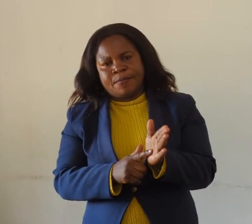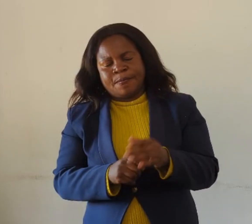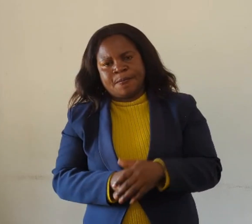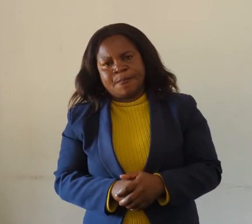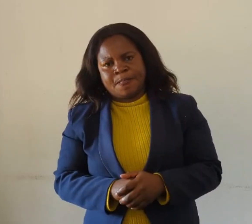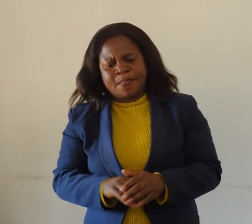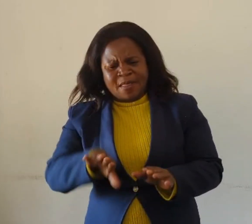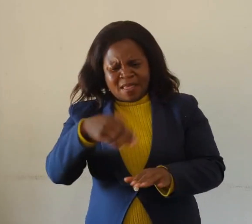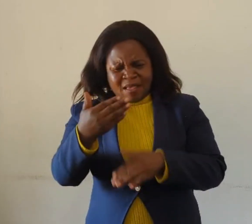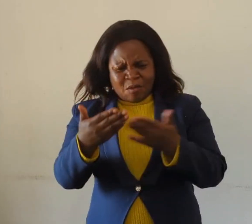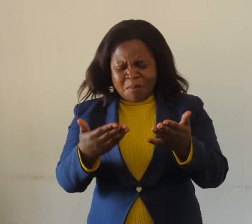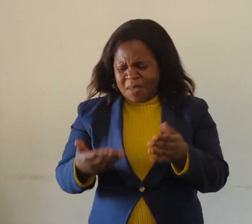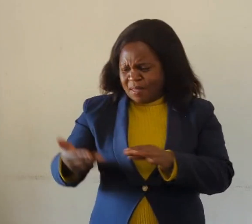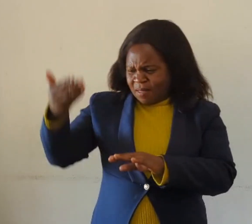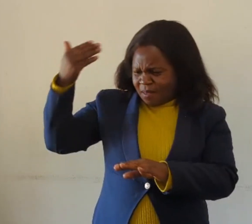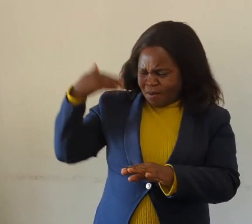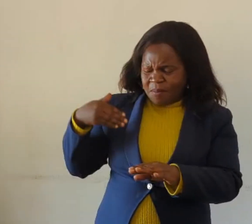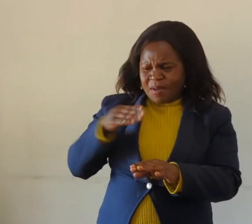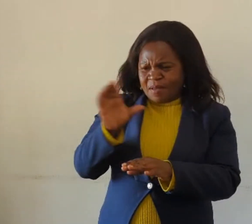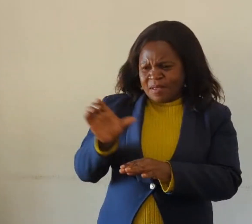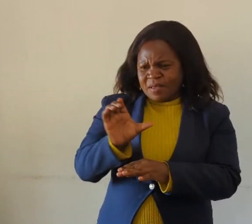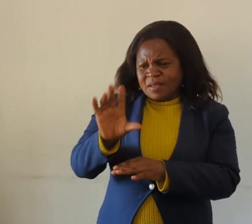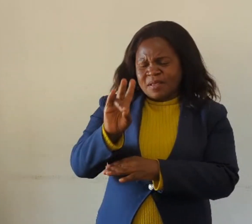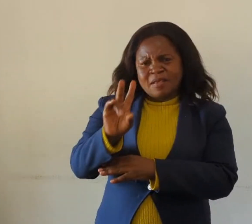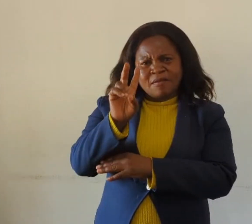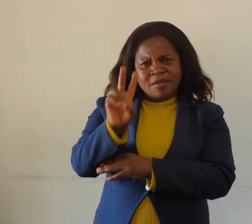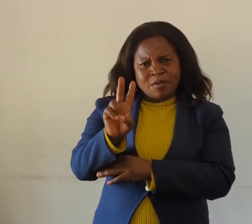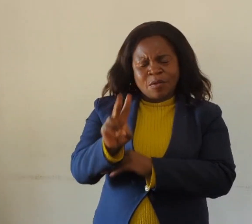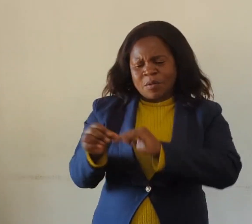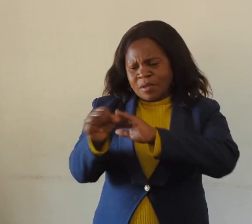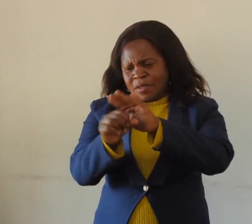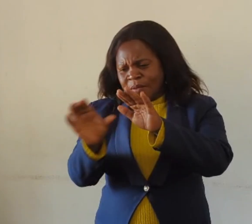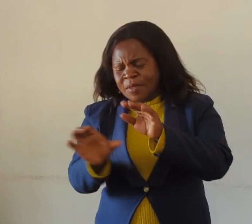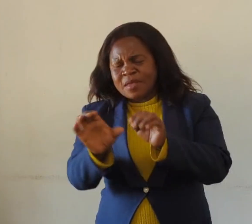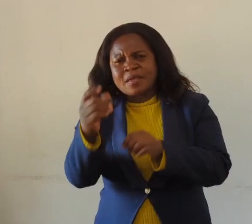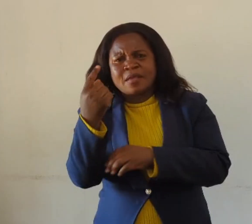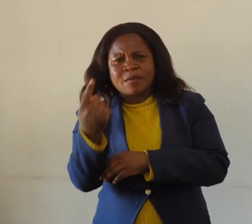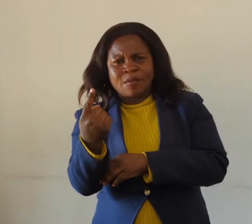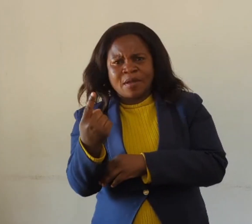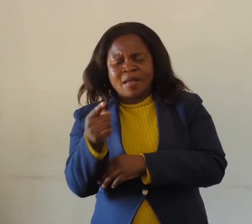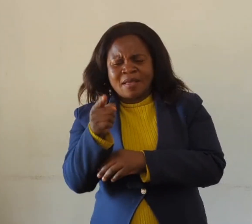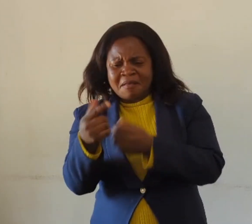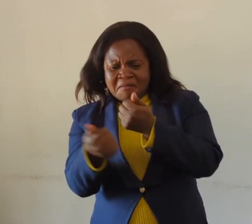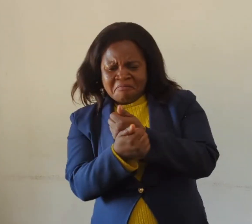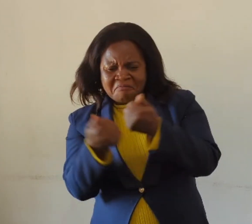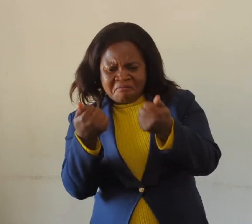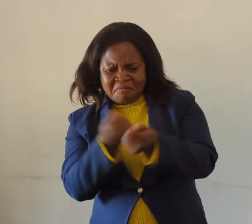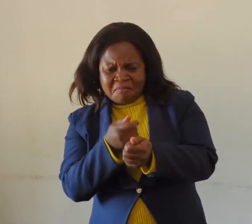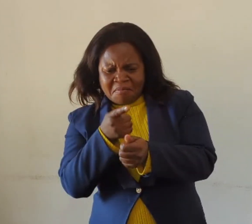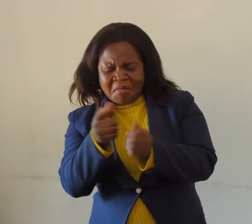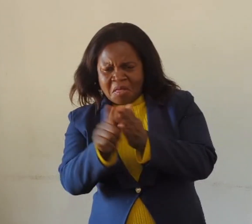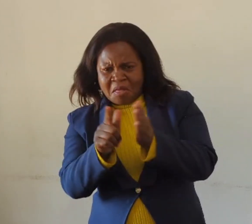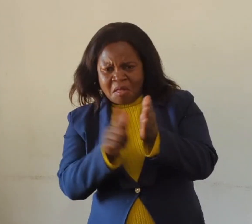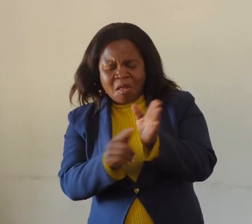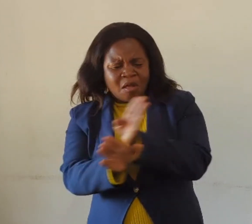to the previous section 72, subsection 1, the amended provision is broader and more